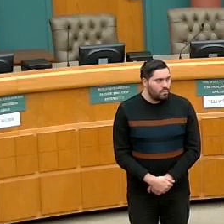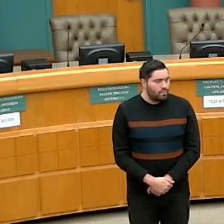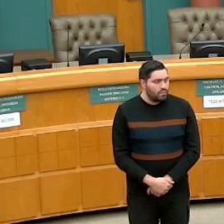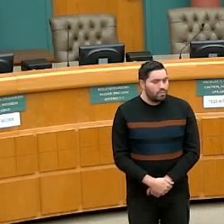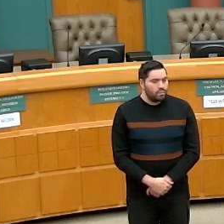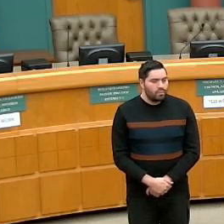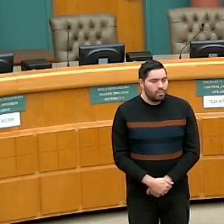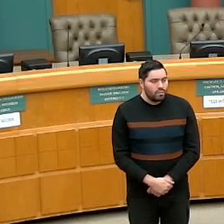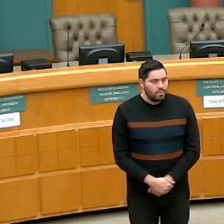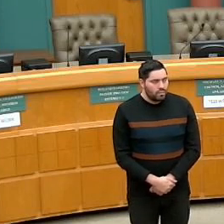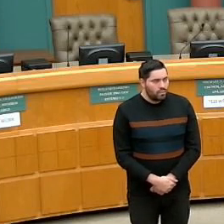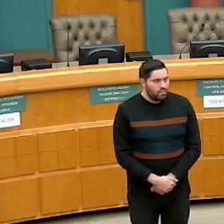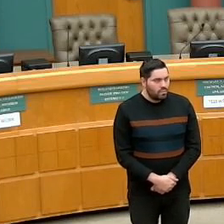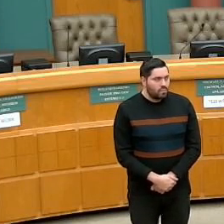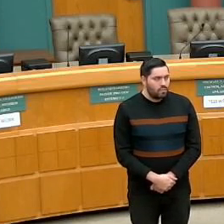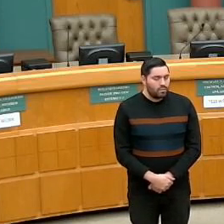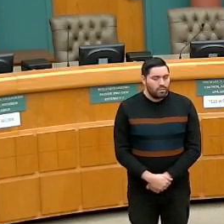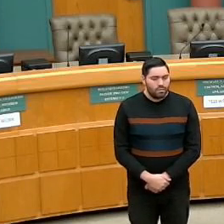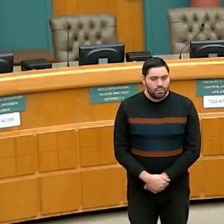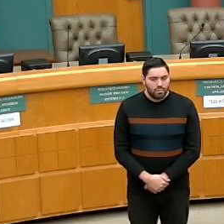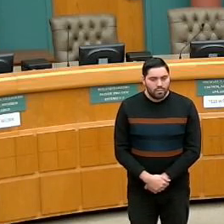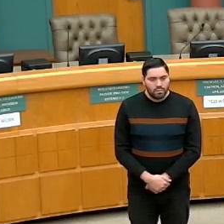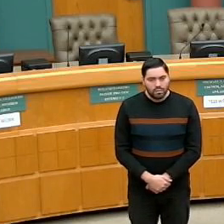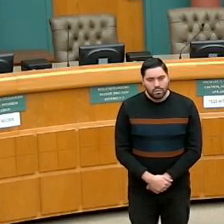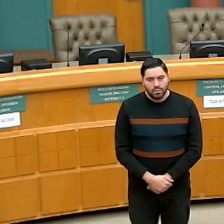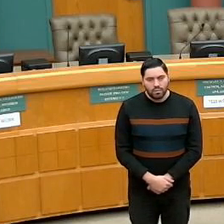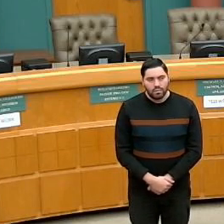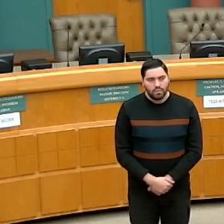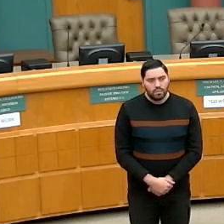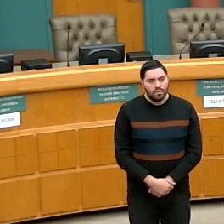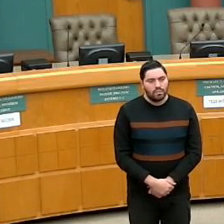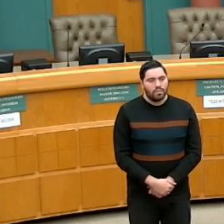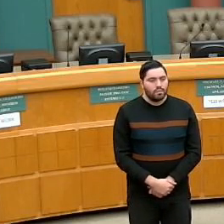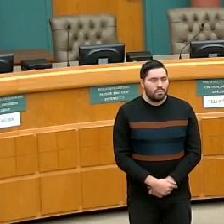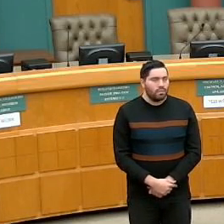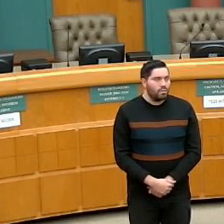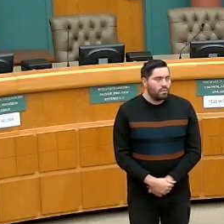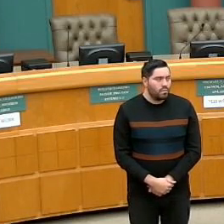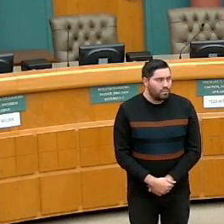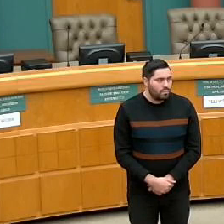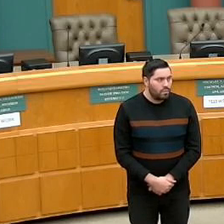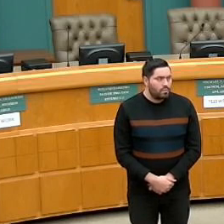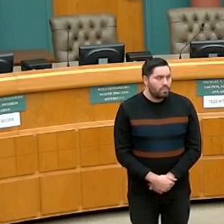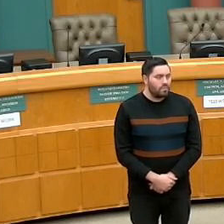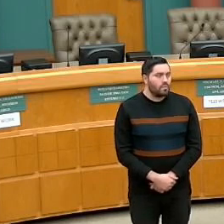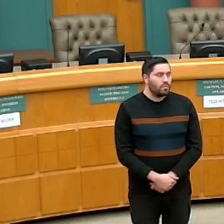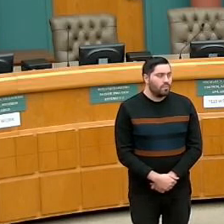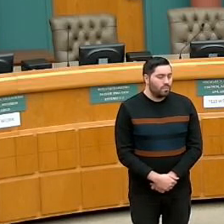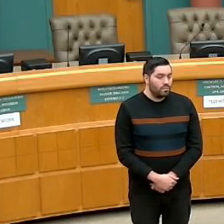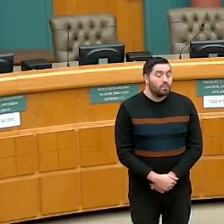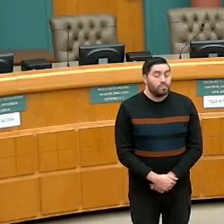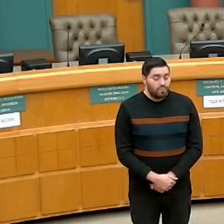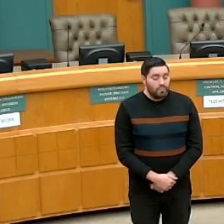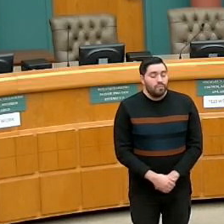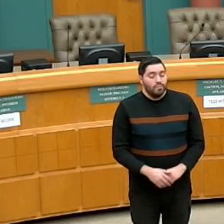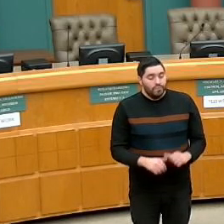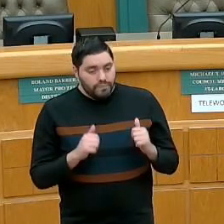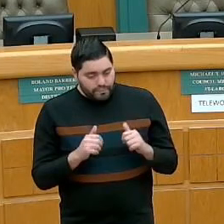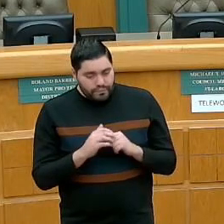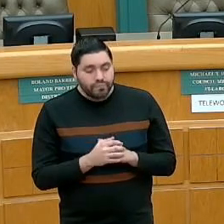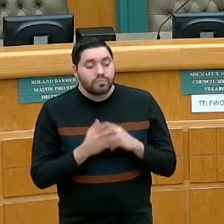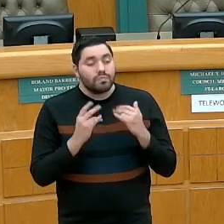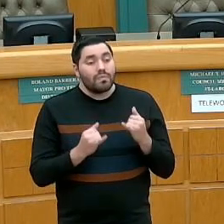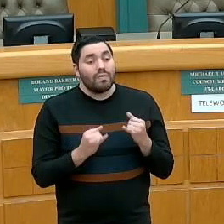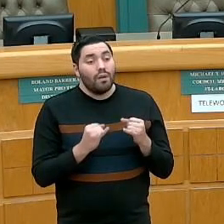estaremos más preparados en los hospitales con recursos. Esperamos tener este modelo a finales de esta semana. Okay, great. Okay, and then